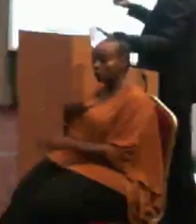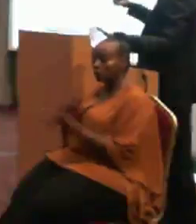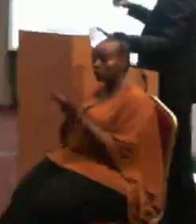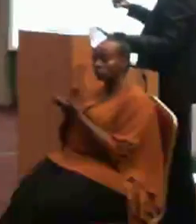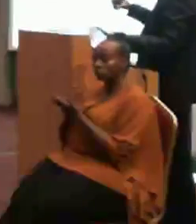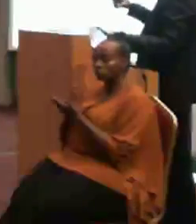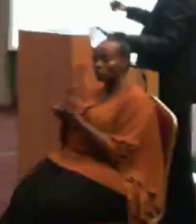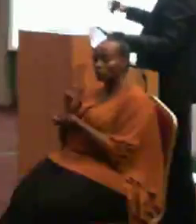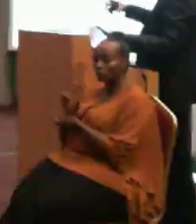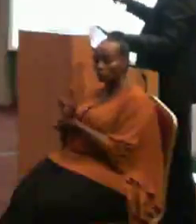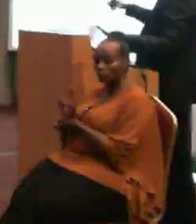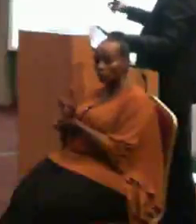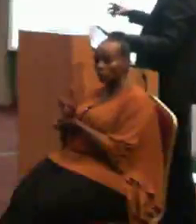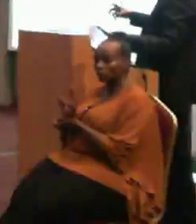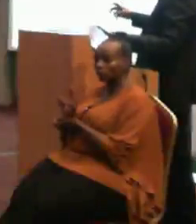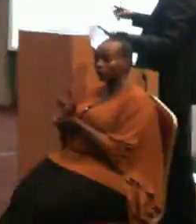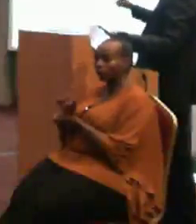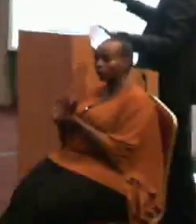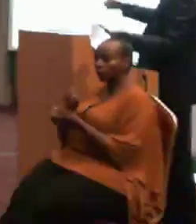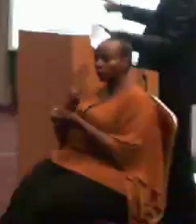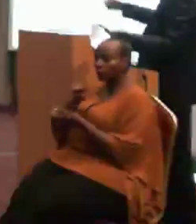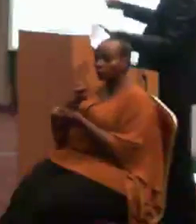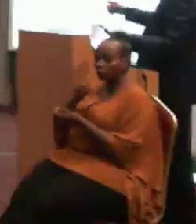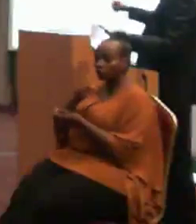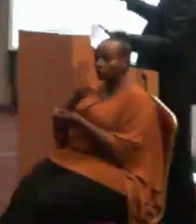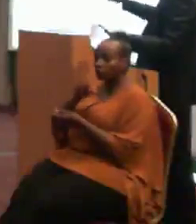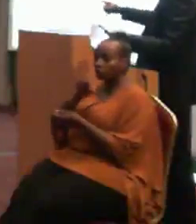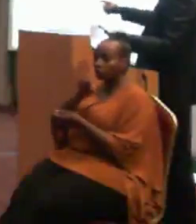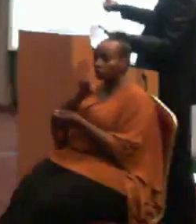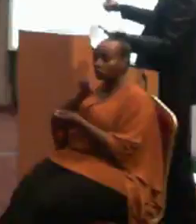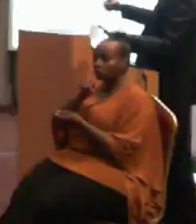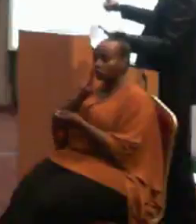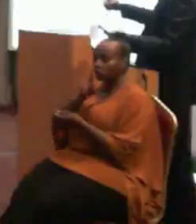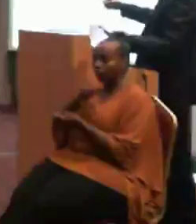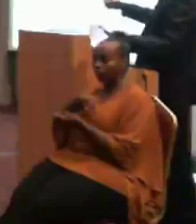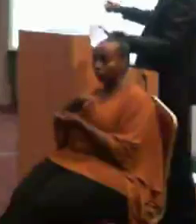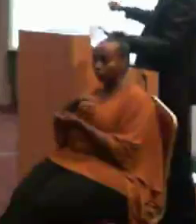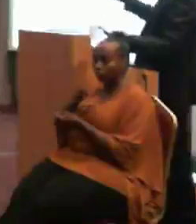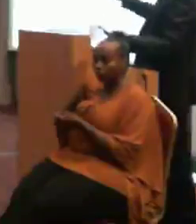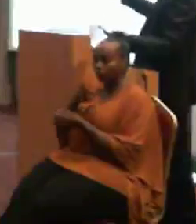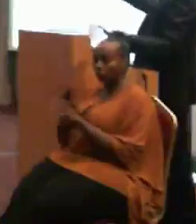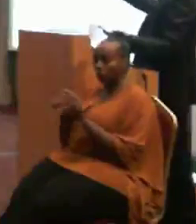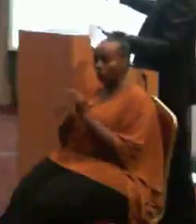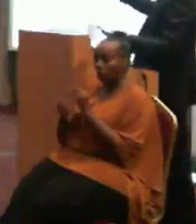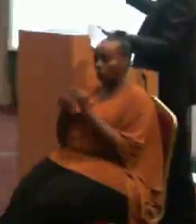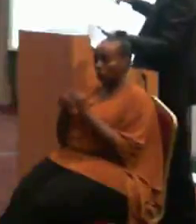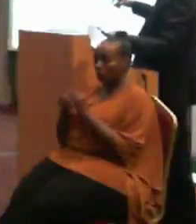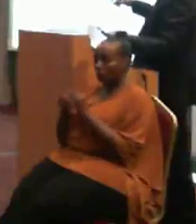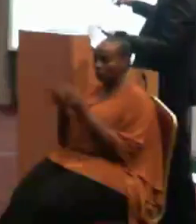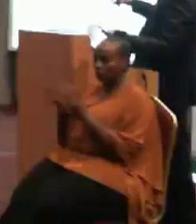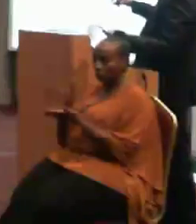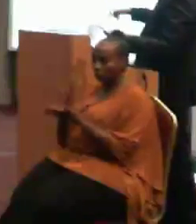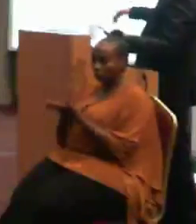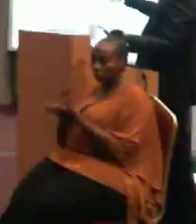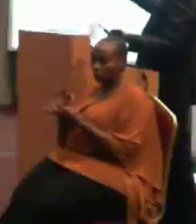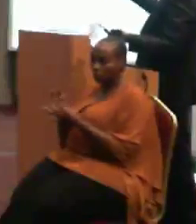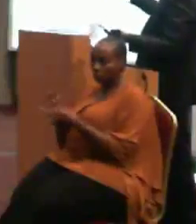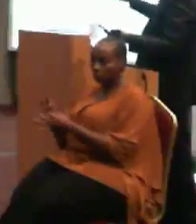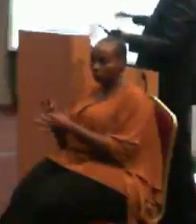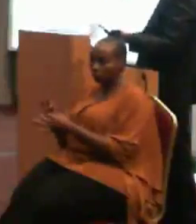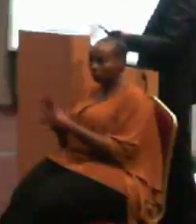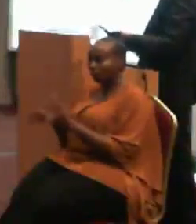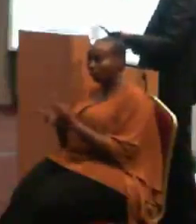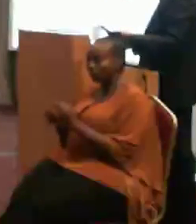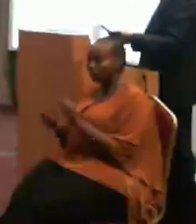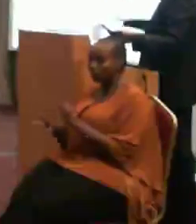was in government's debt to GDP, if you add our guarantees to it, what does it do to the overall debt to GDP? And I